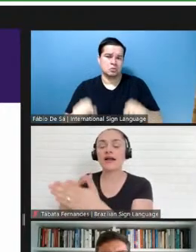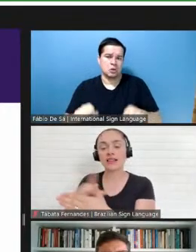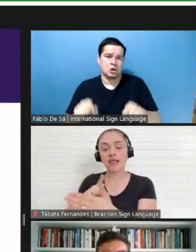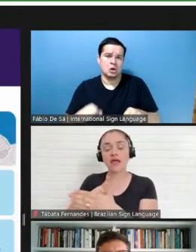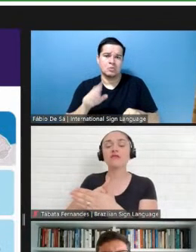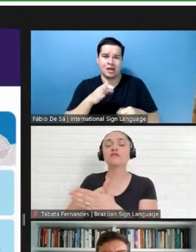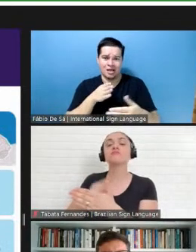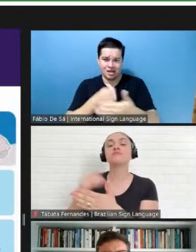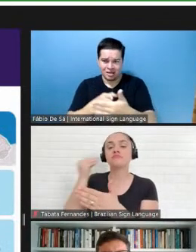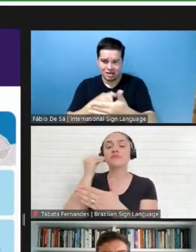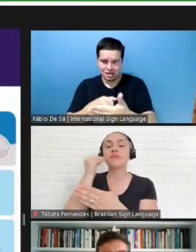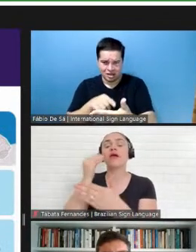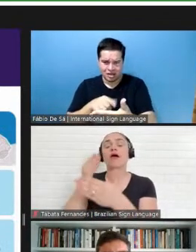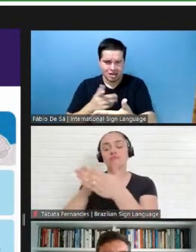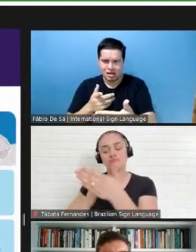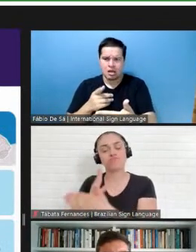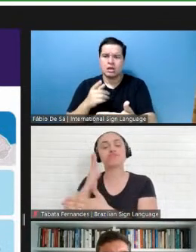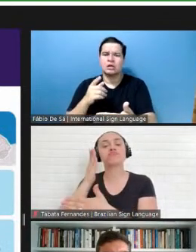achieve.